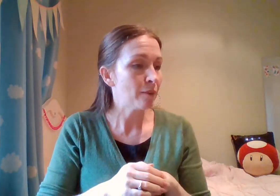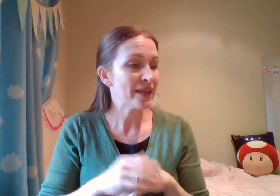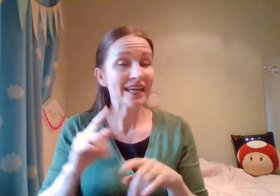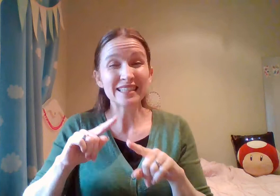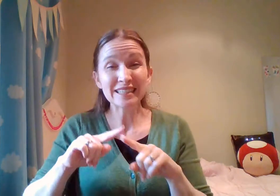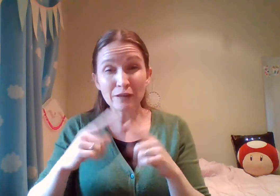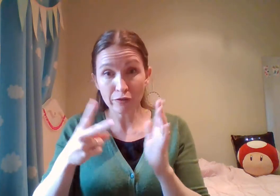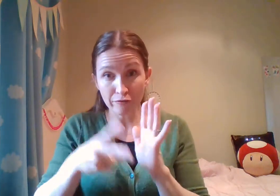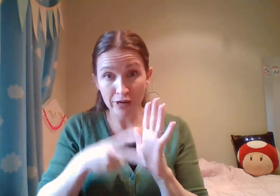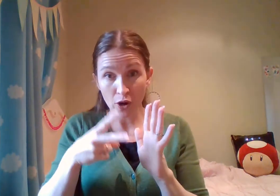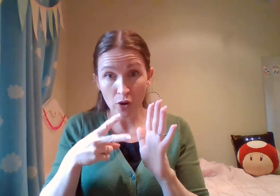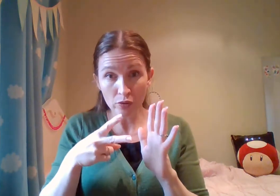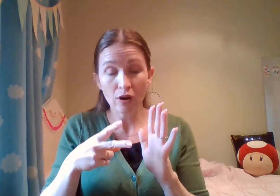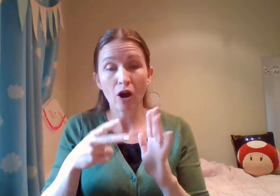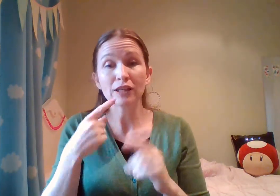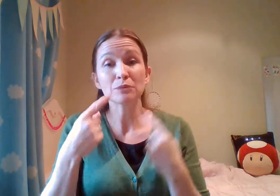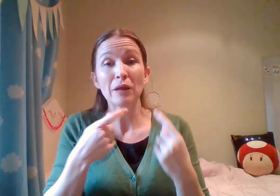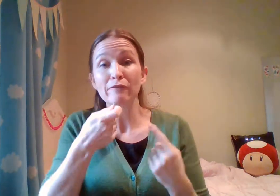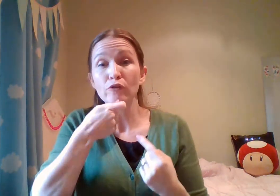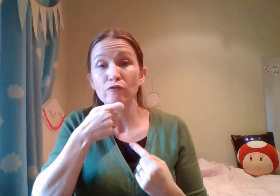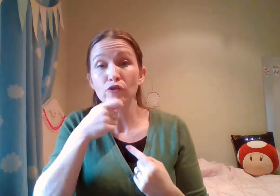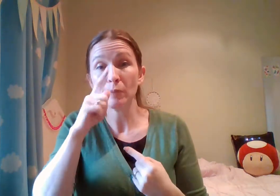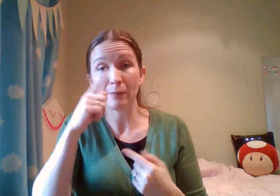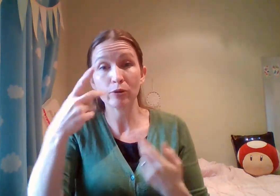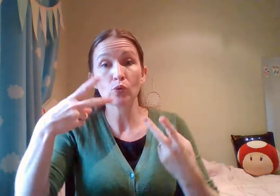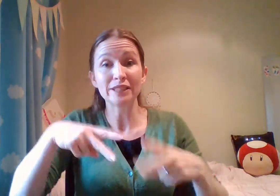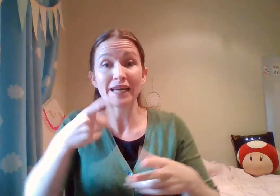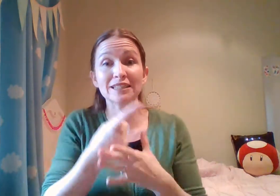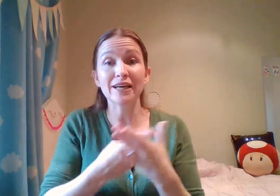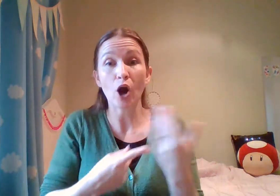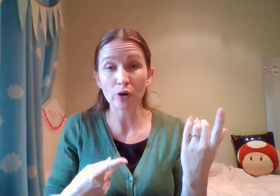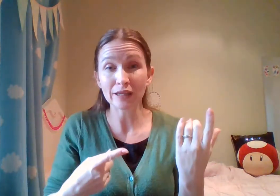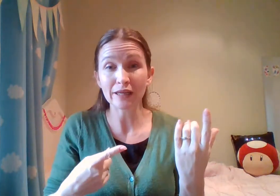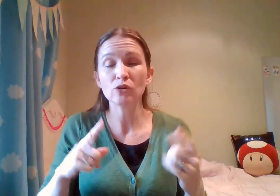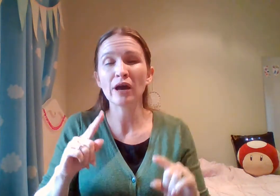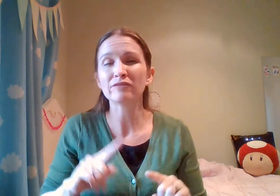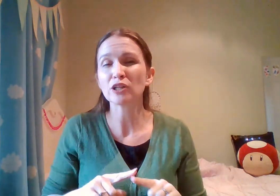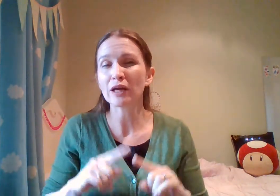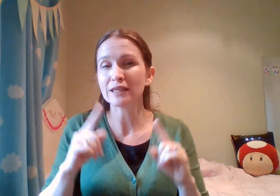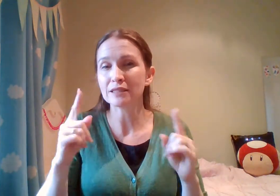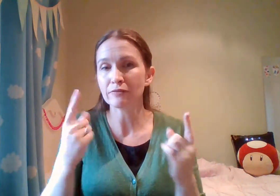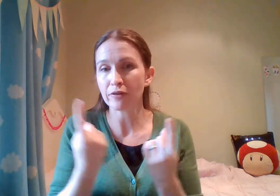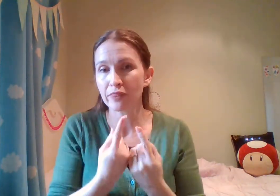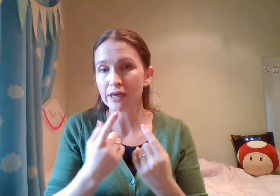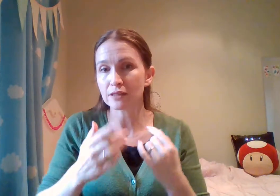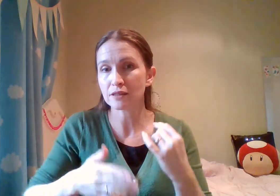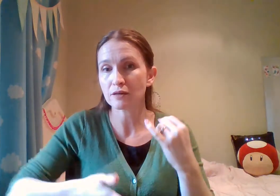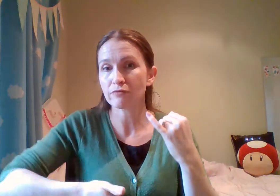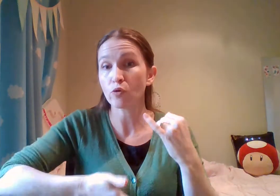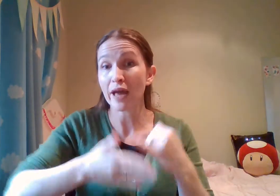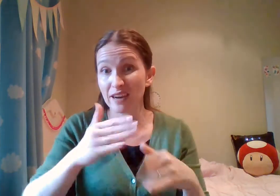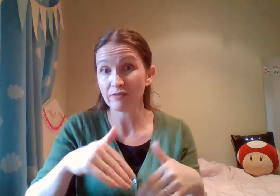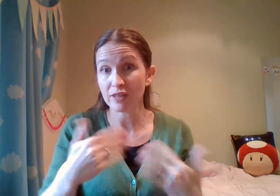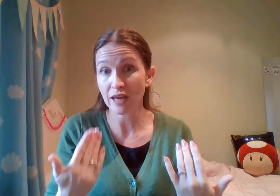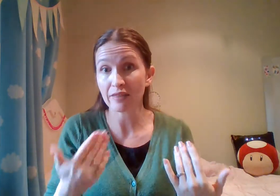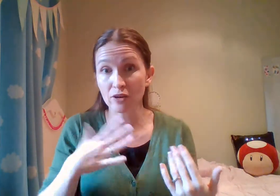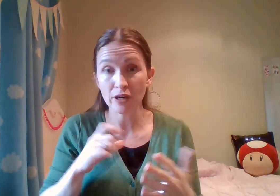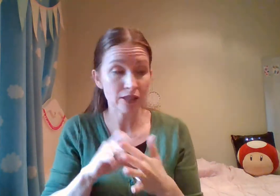In a different video, I'll explain for the few people who are dancing only, you have slightly different things for the end of the day that you need to